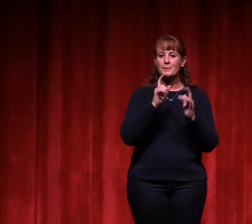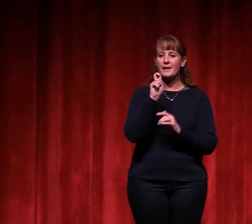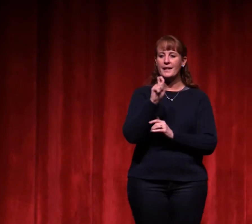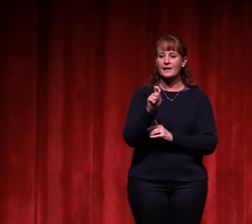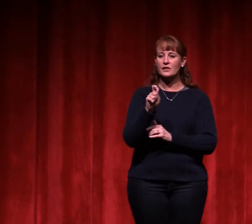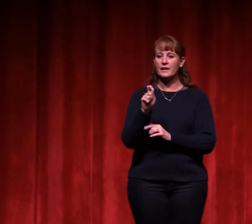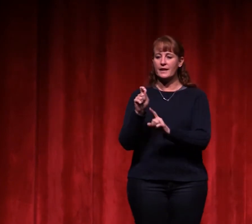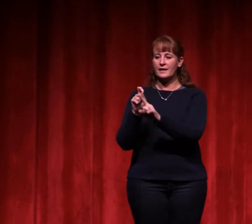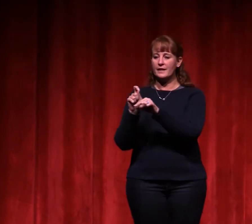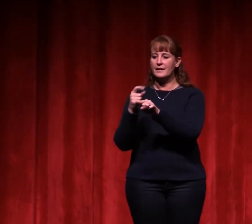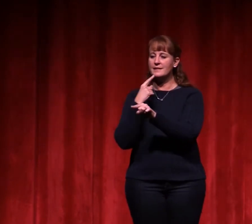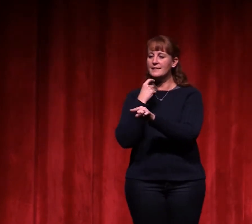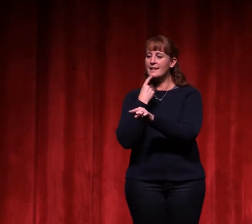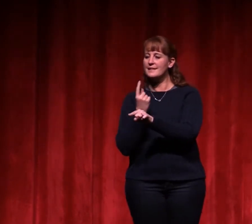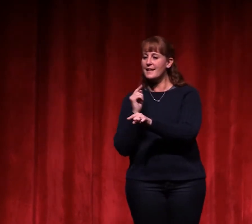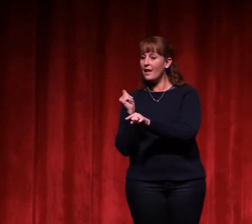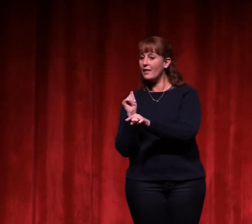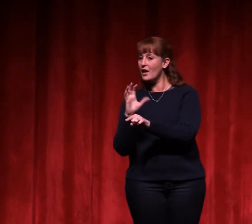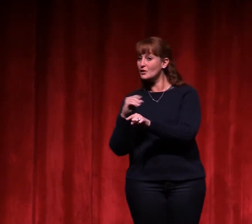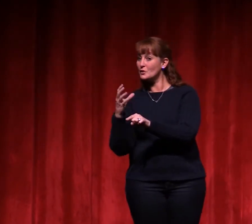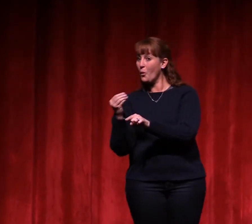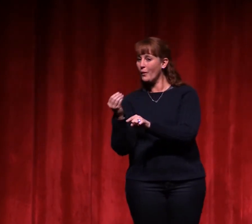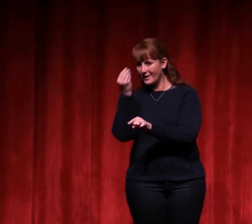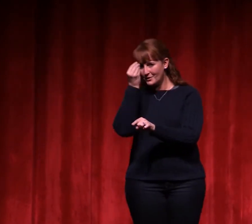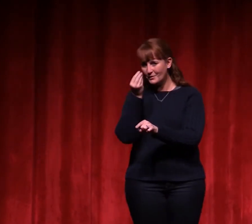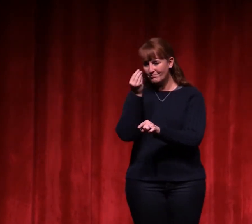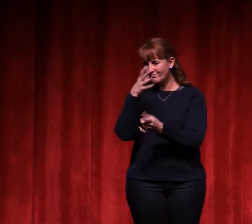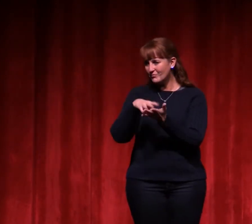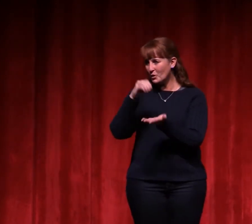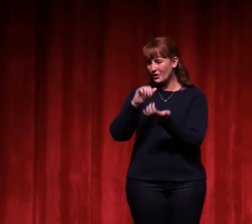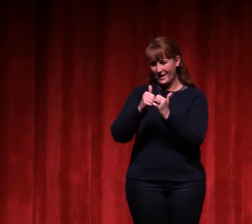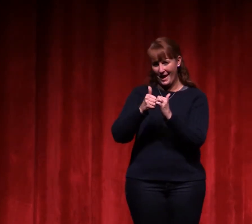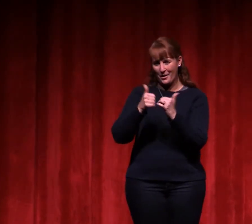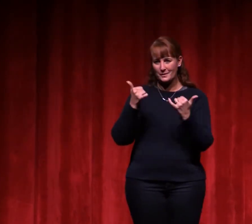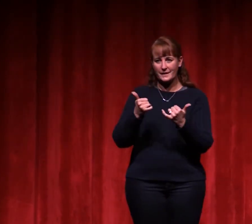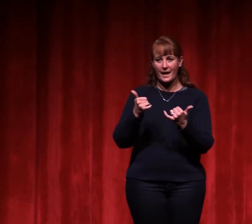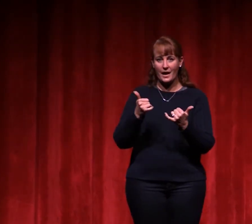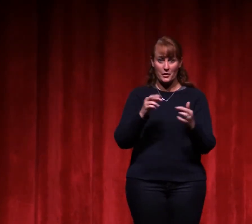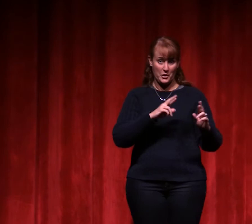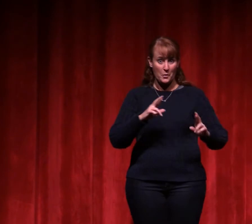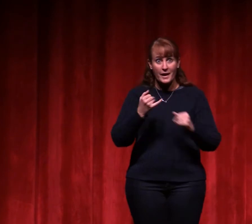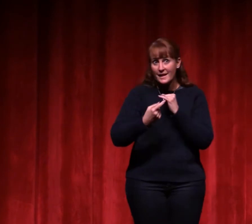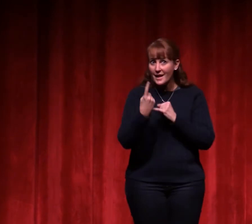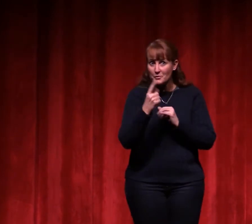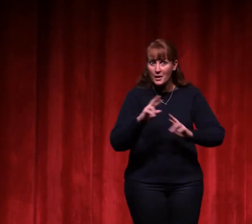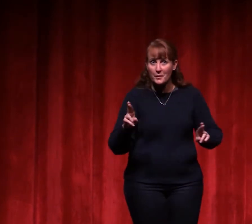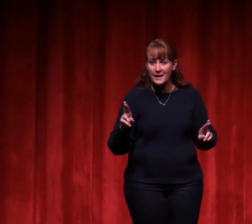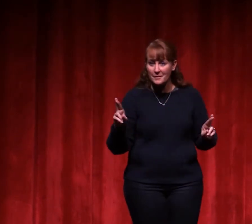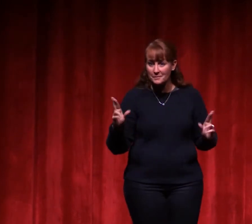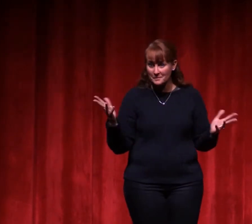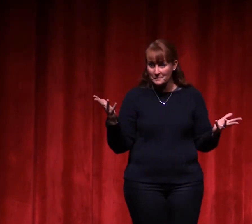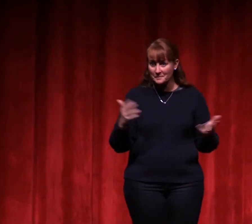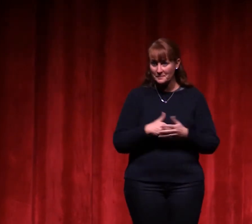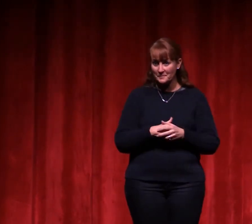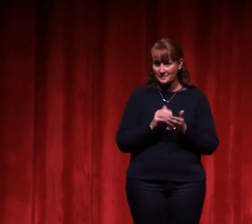Tell a Story to learn how to pitch your story. All right, let's bring this home. Are you ready?